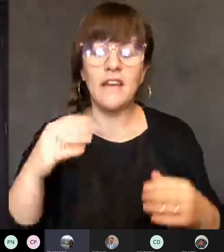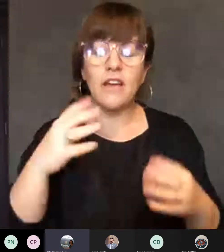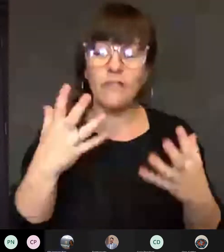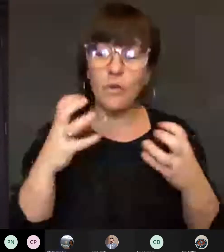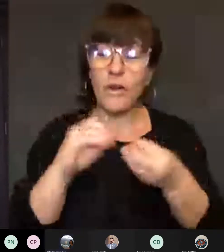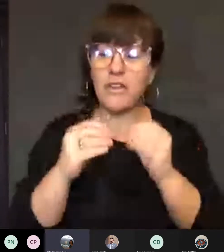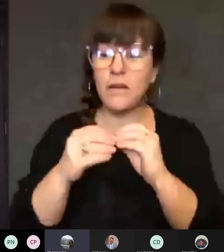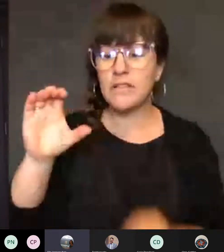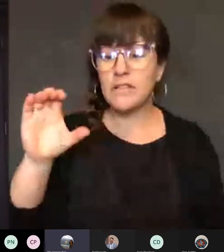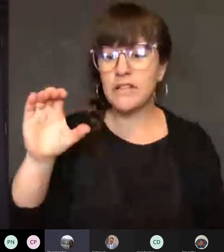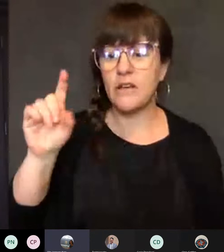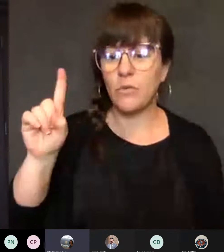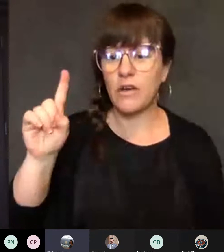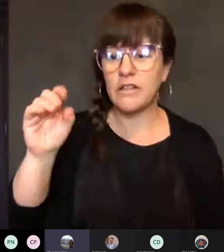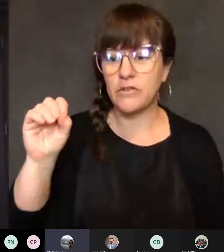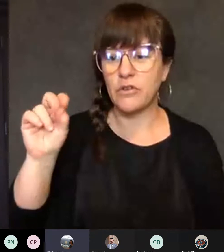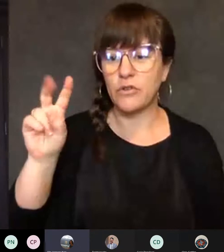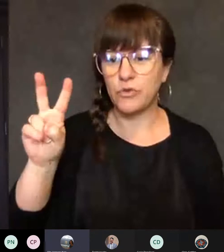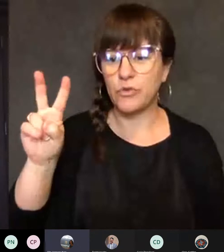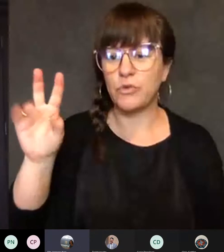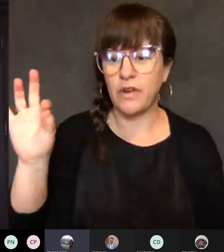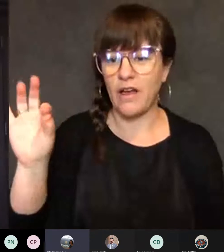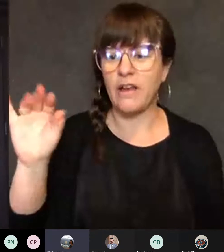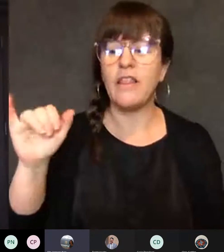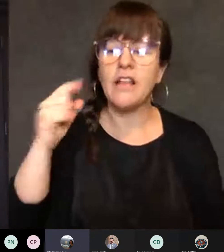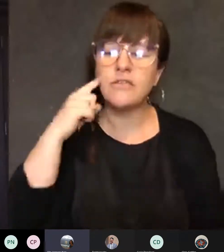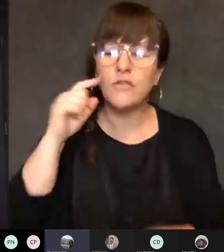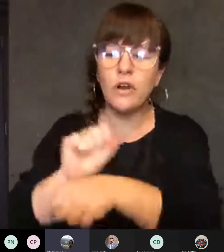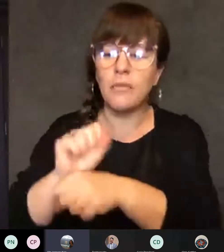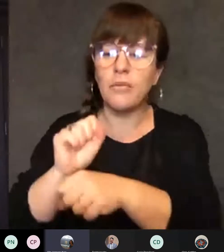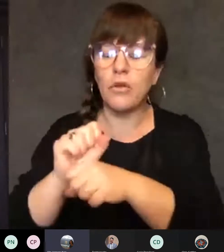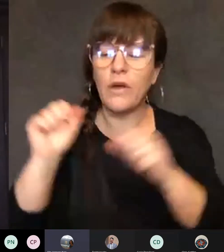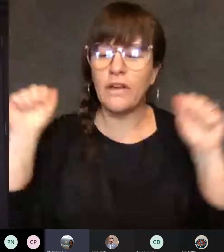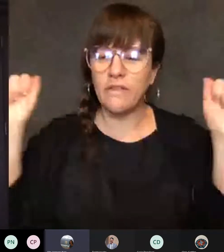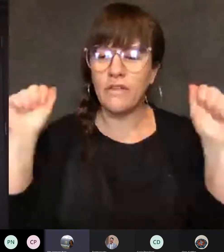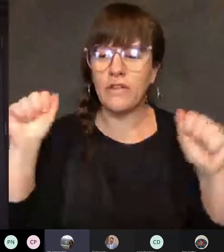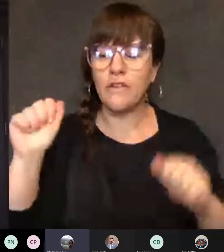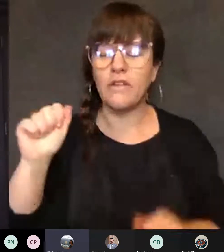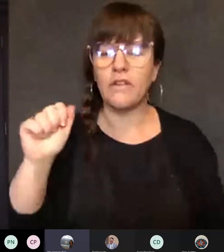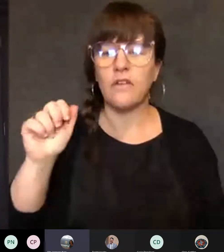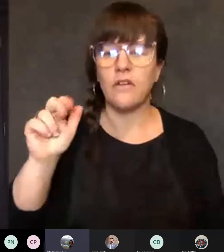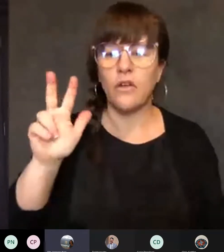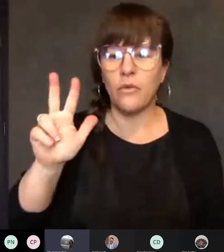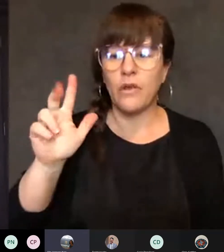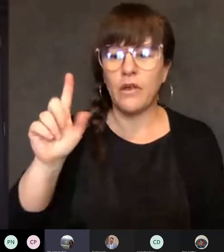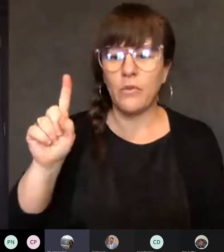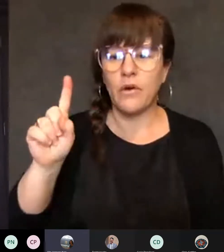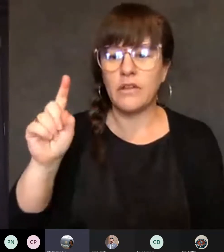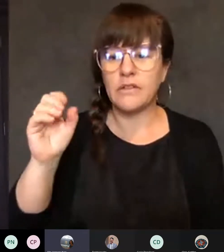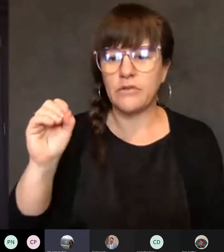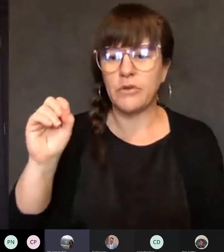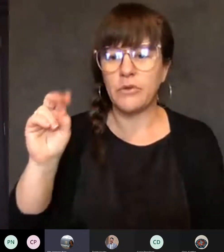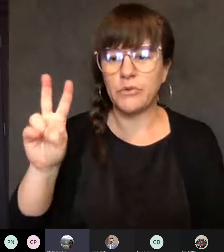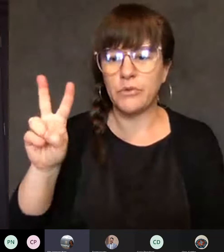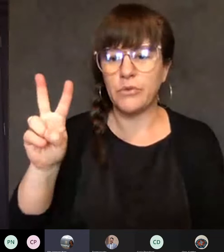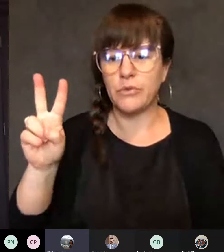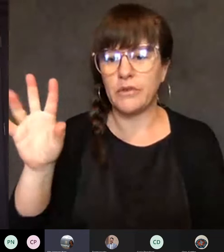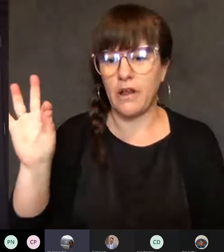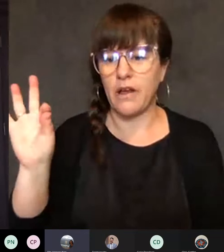31029. That's the CIN for the employee fitness, 31029. And another question I had